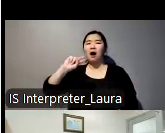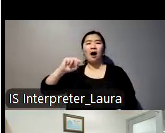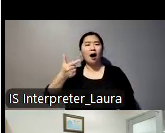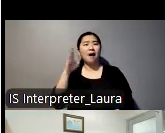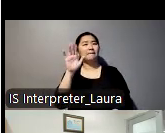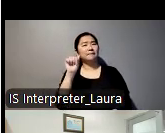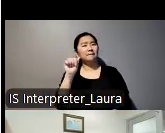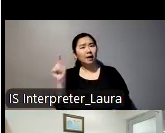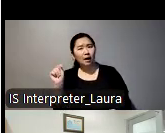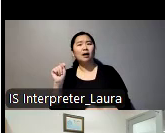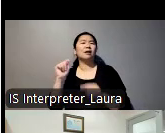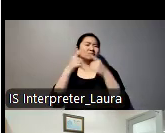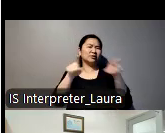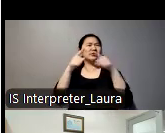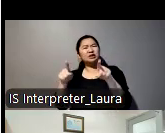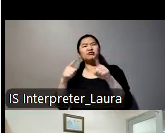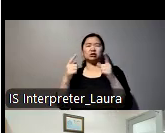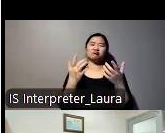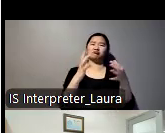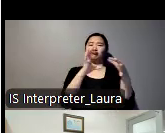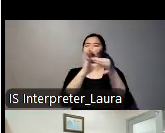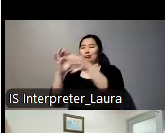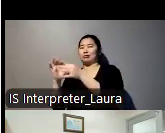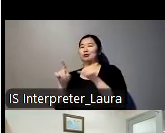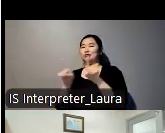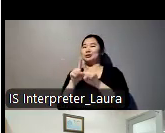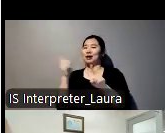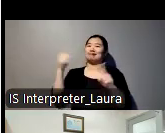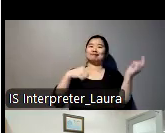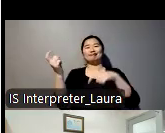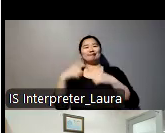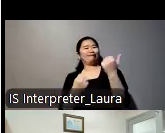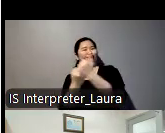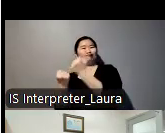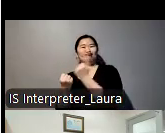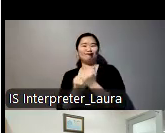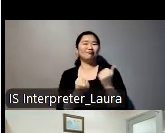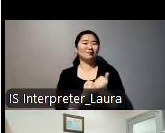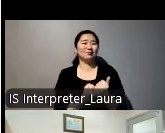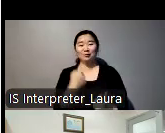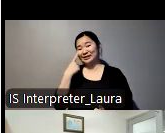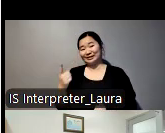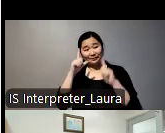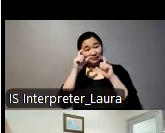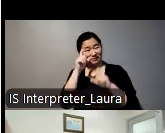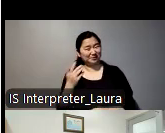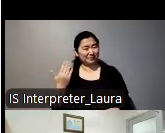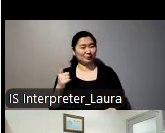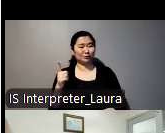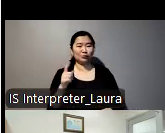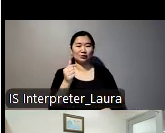after the symposium with National Human Rights Council of Korea on 17th